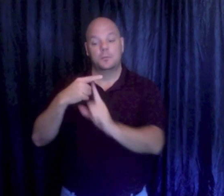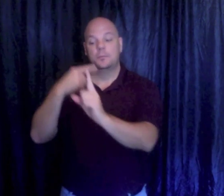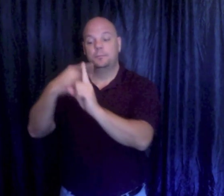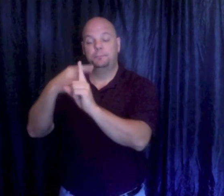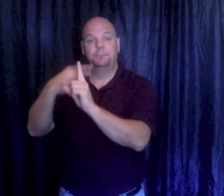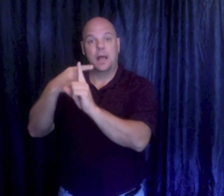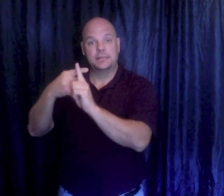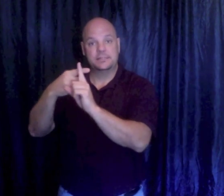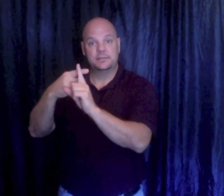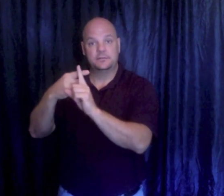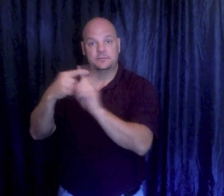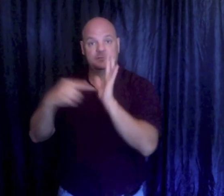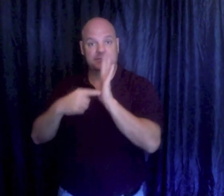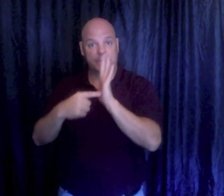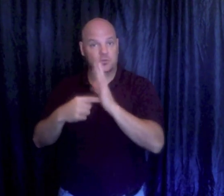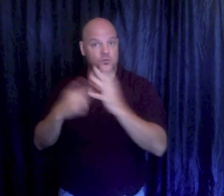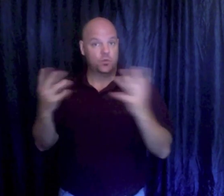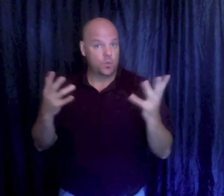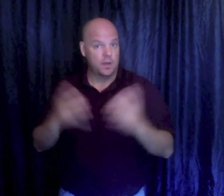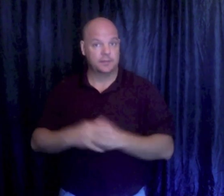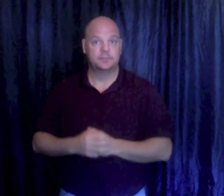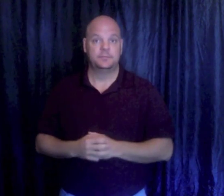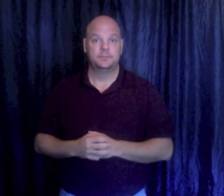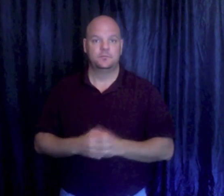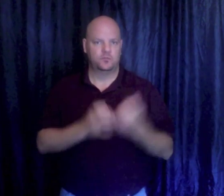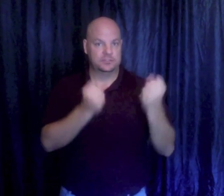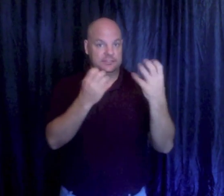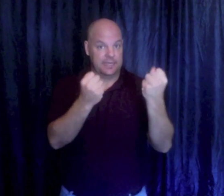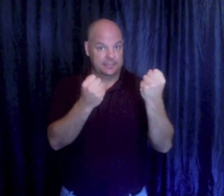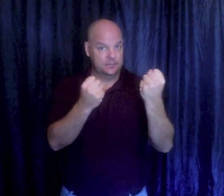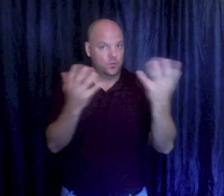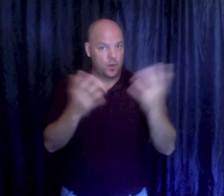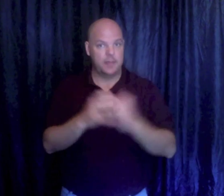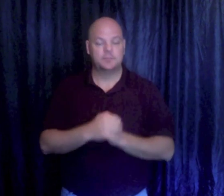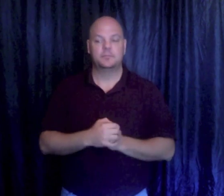examples might be, for signs might be, me suggest,